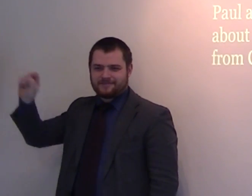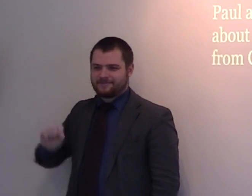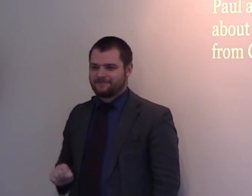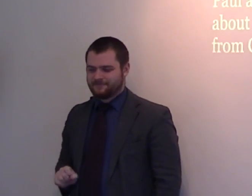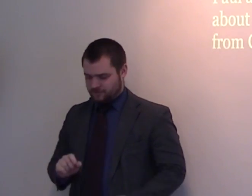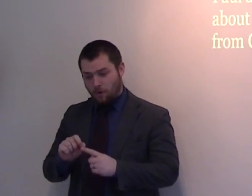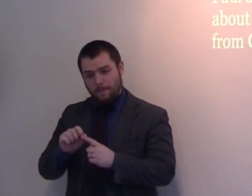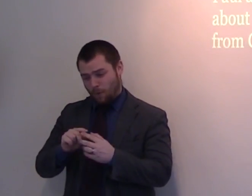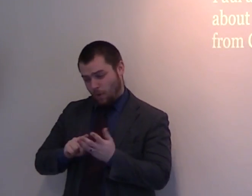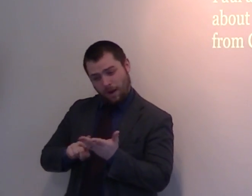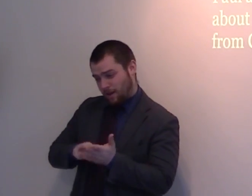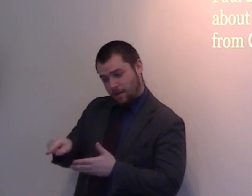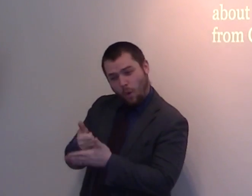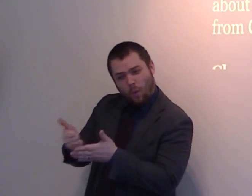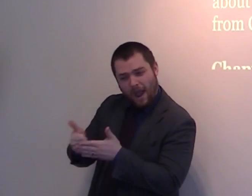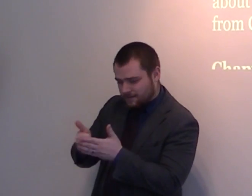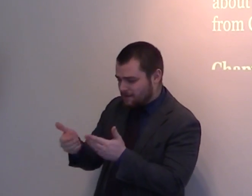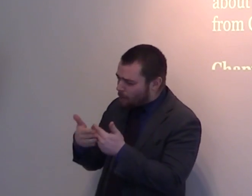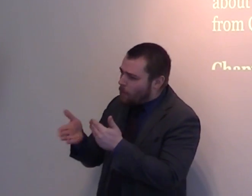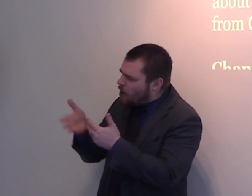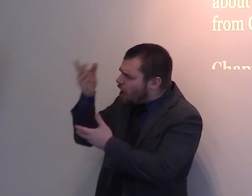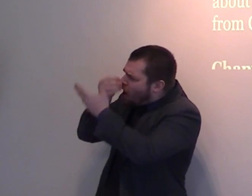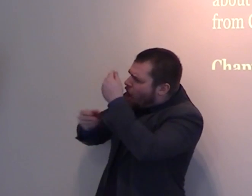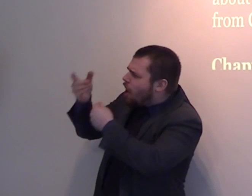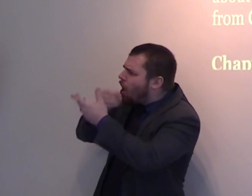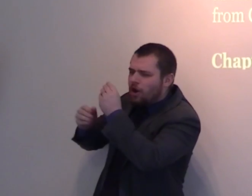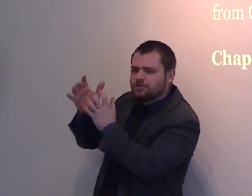Paul always learned more and more about Jesus Christ.